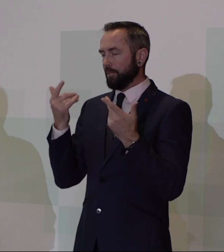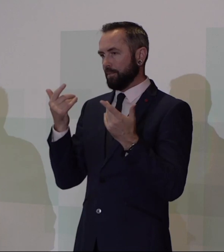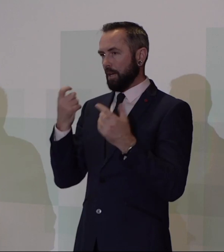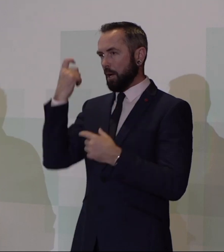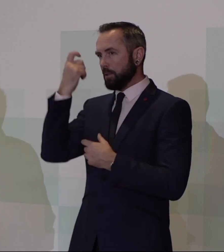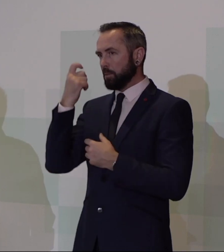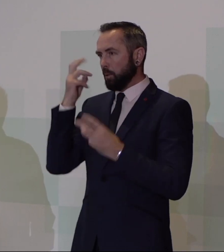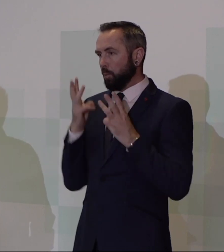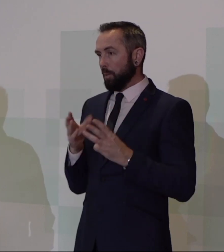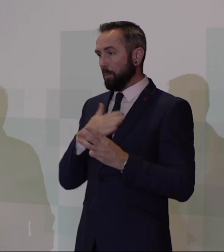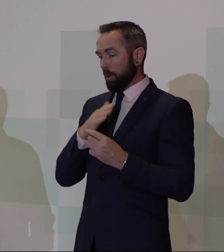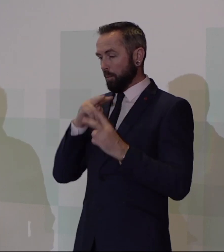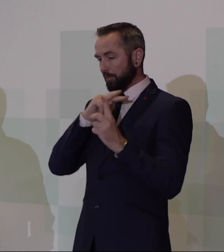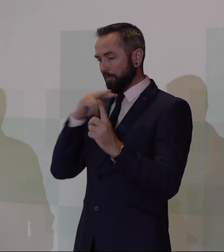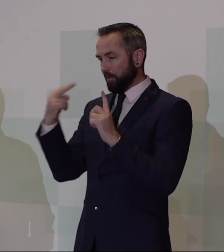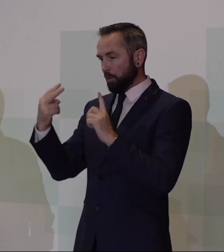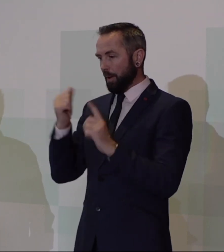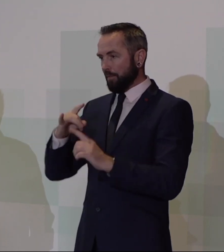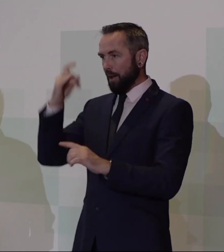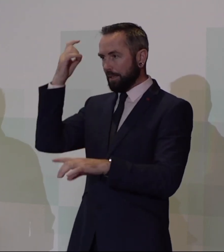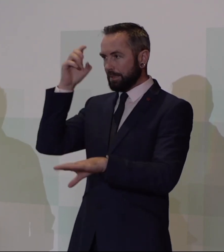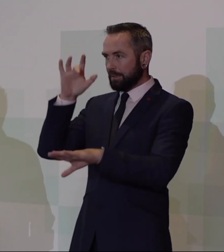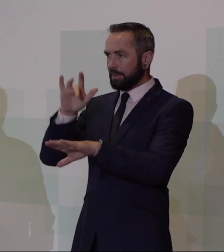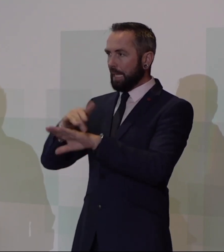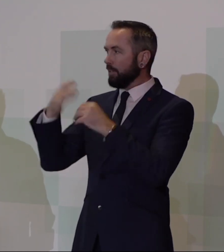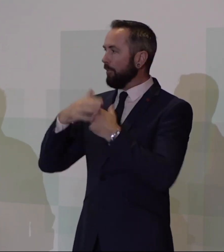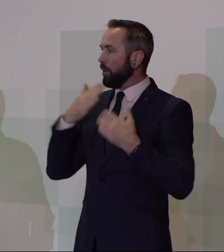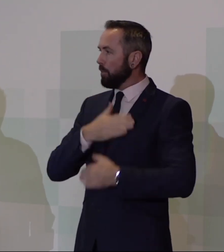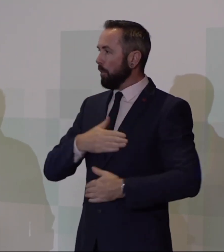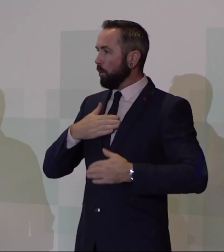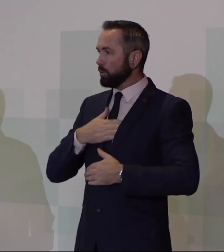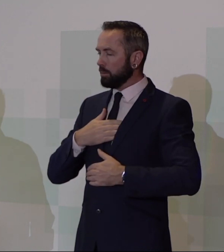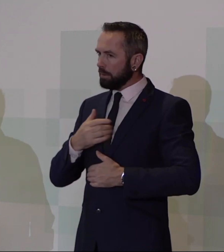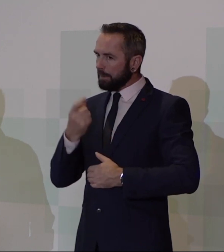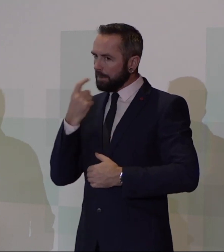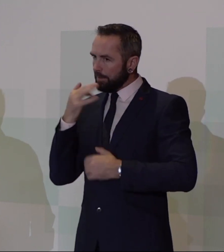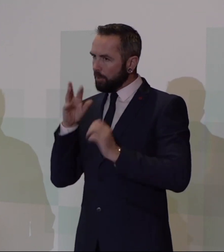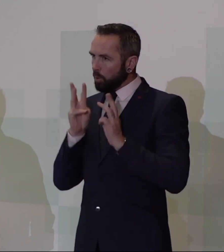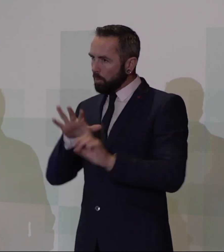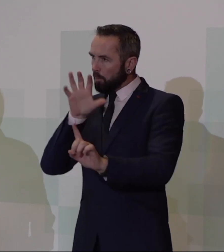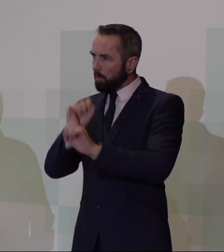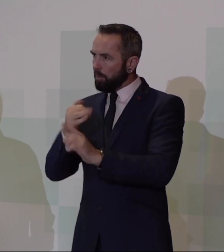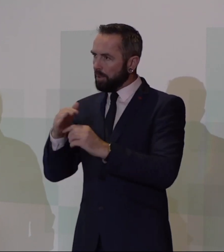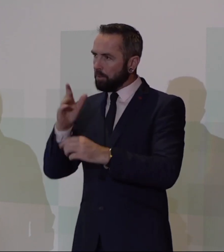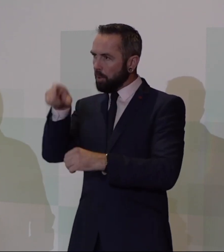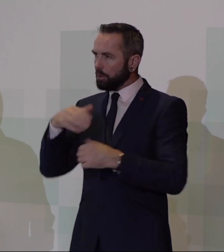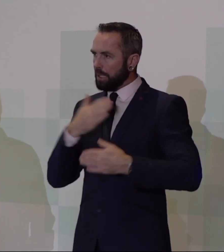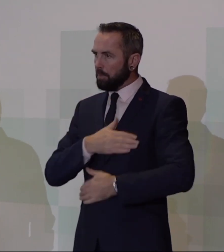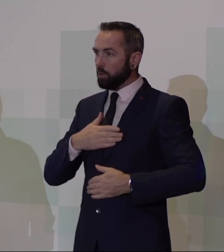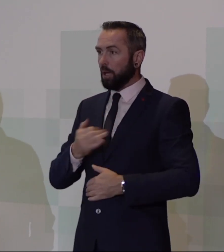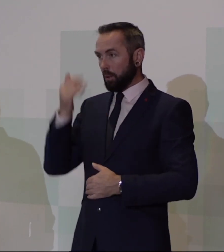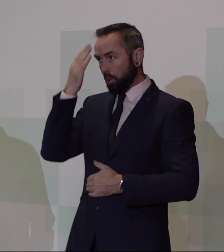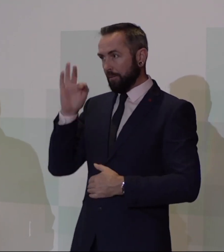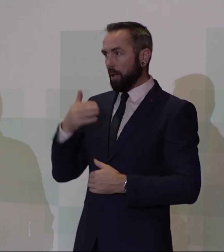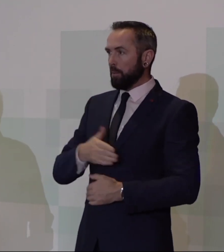suppose, in my view, have a heightened sense of emotion, and I suppose if they'd be quick to pick up on things. And I know if I was, I suppose, upset by